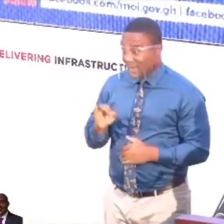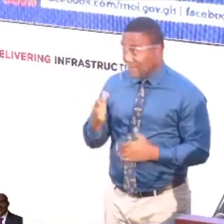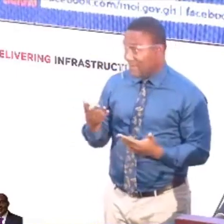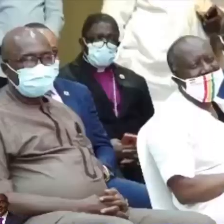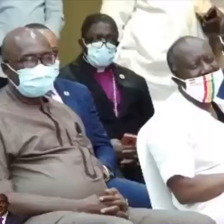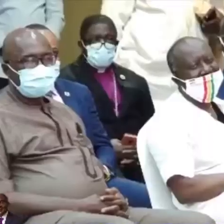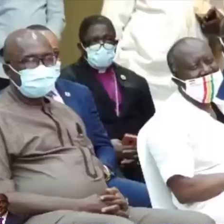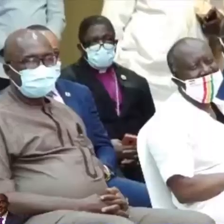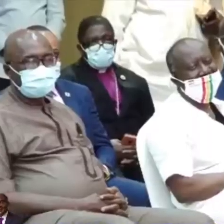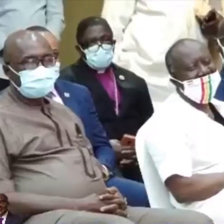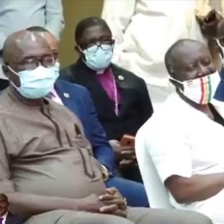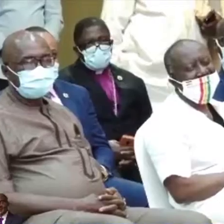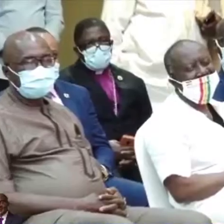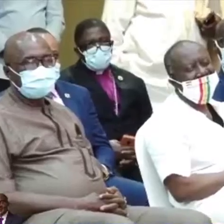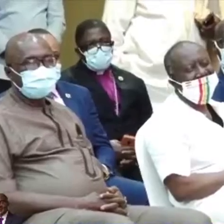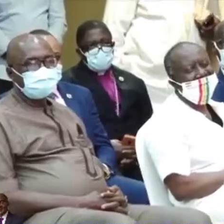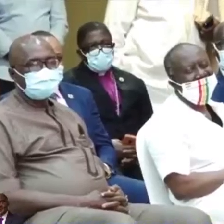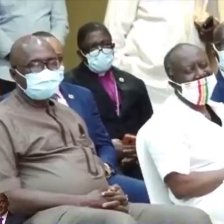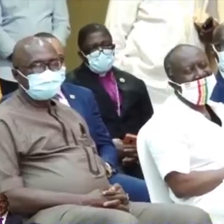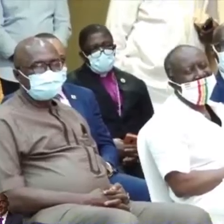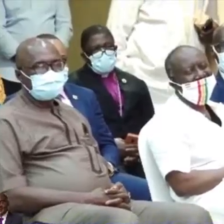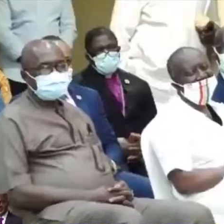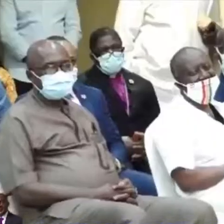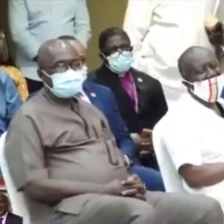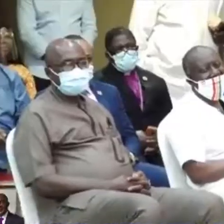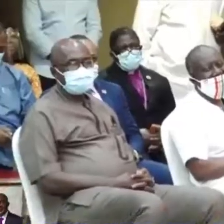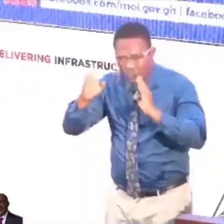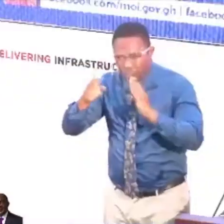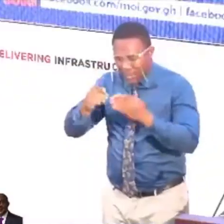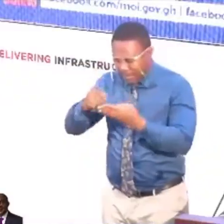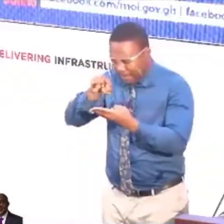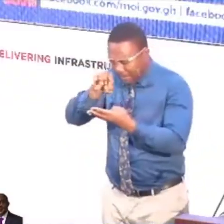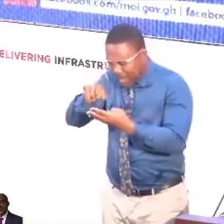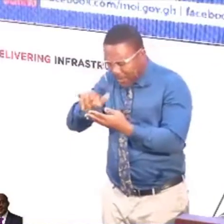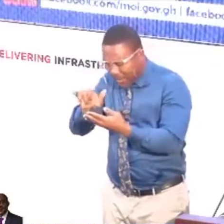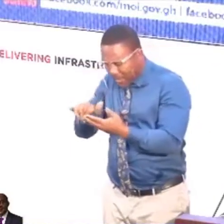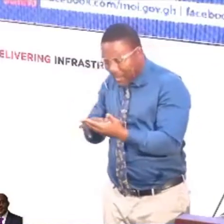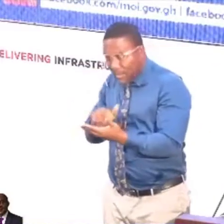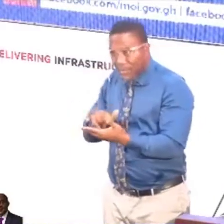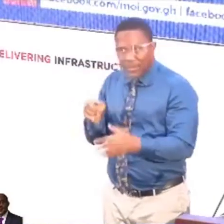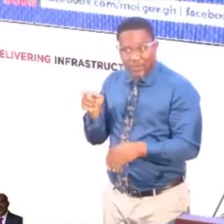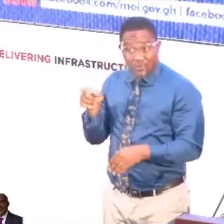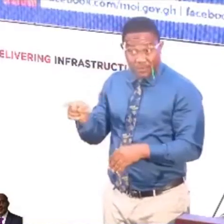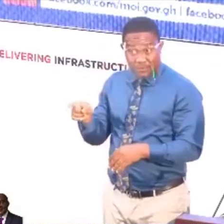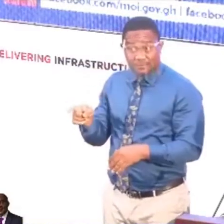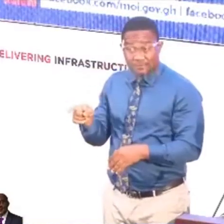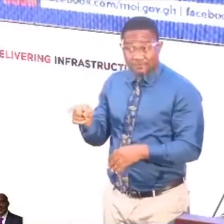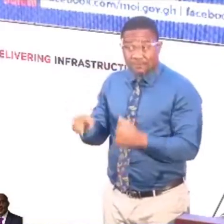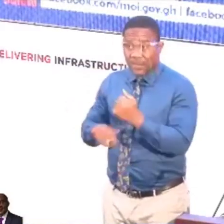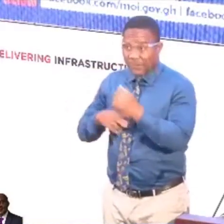man who pays attention to details, it is Bawumia.